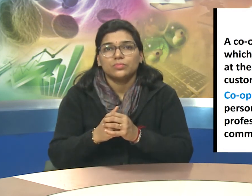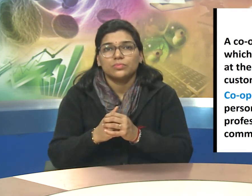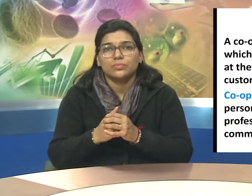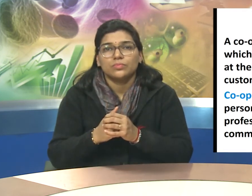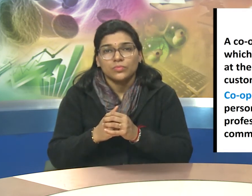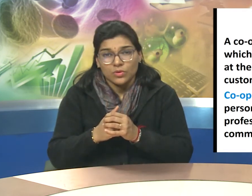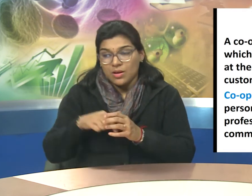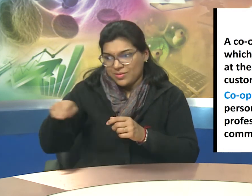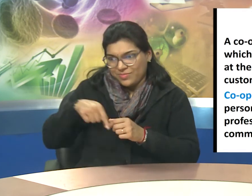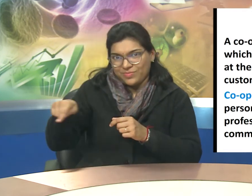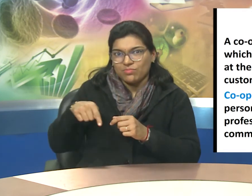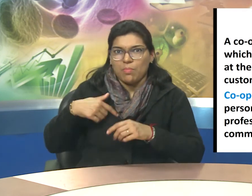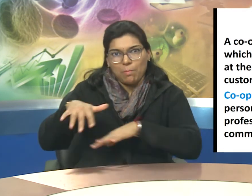community.